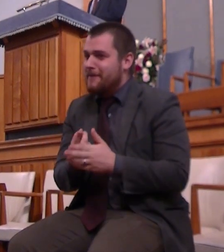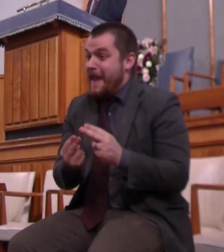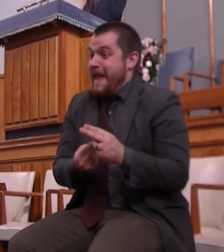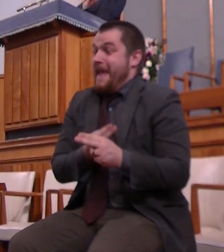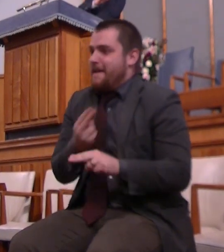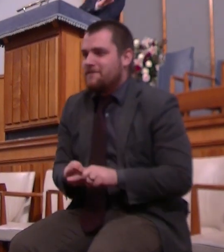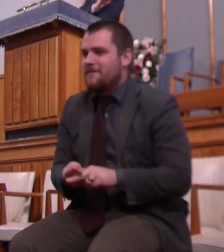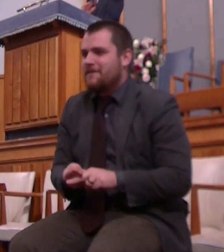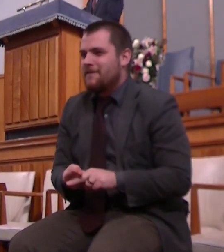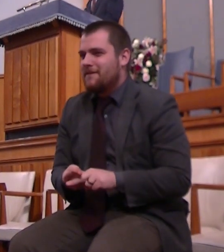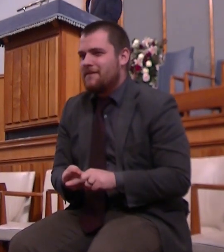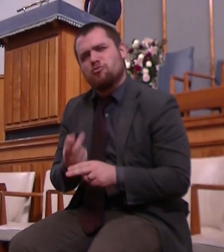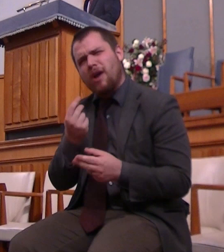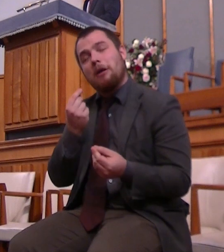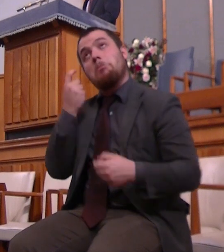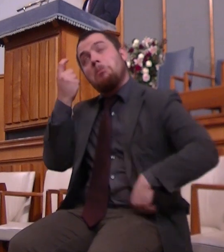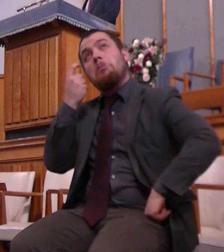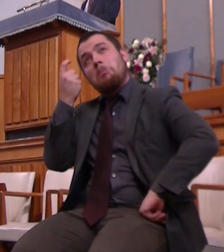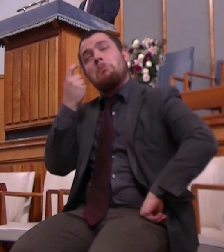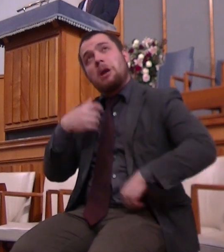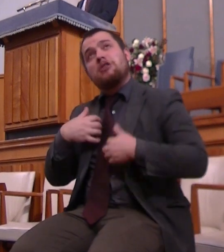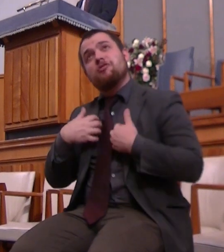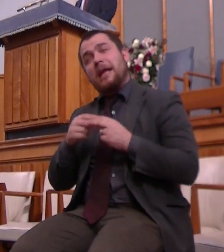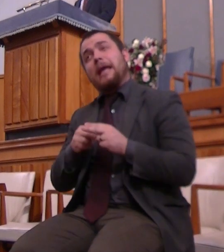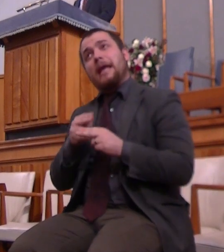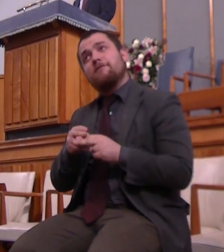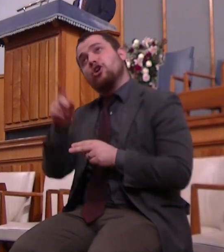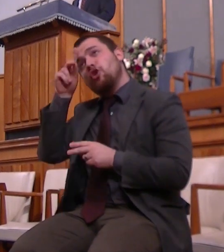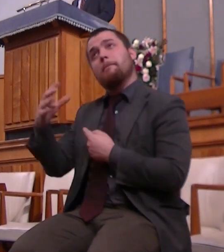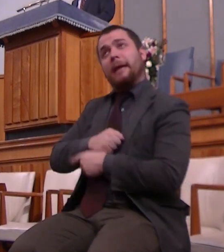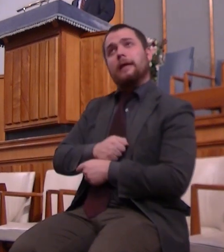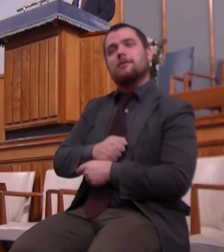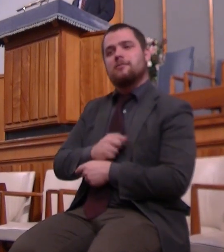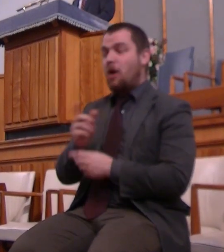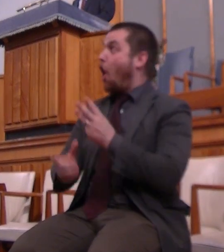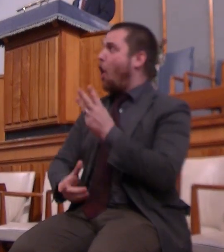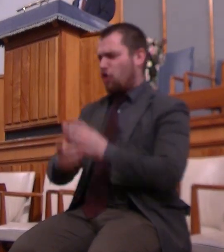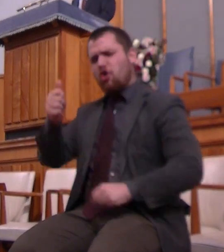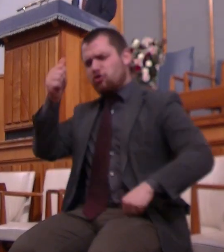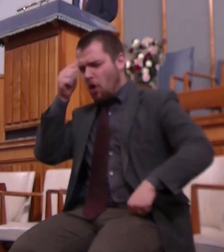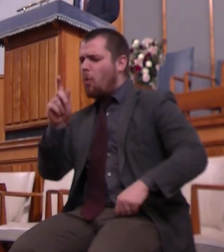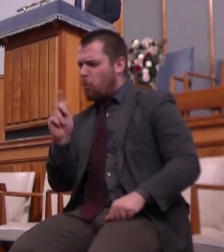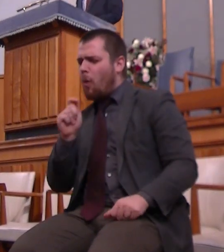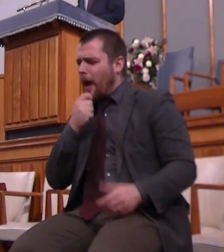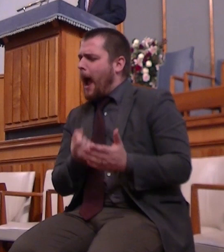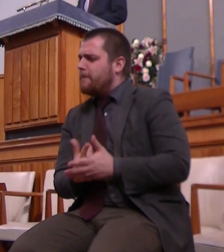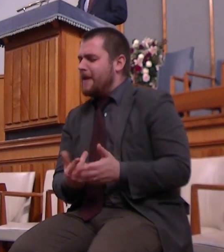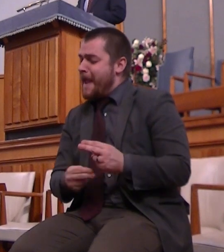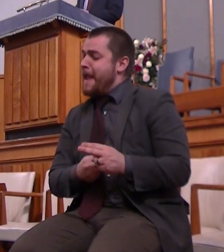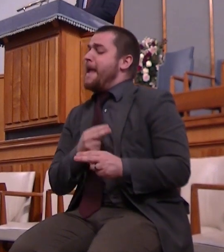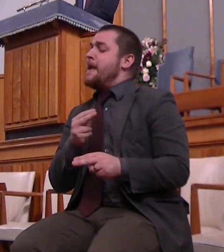things, but God knows it all, to the nth degree, all the time. What would have